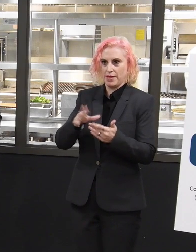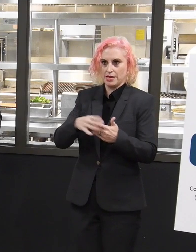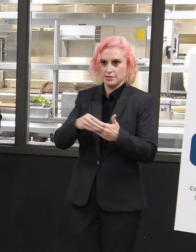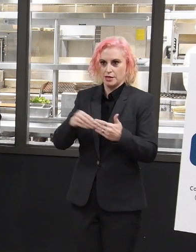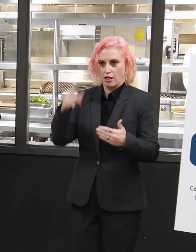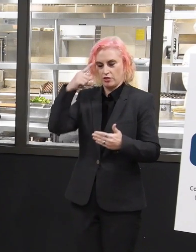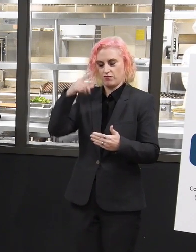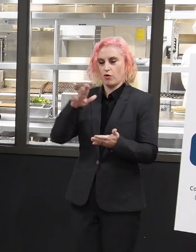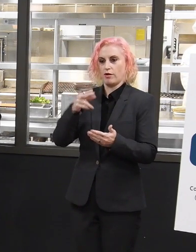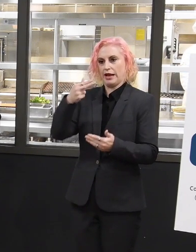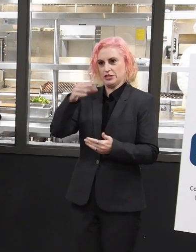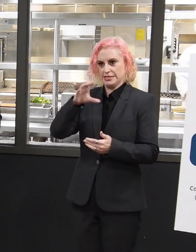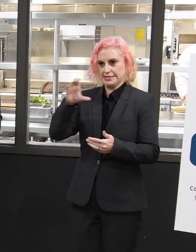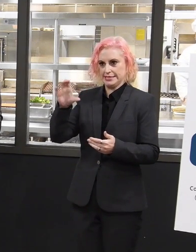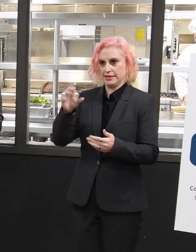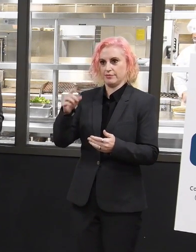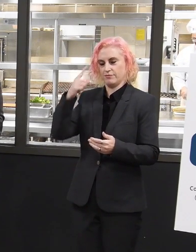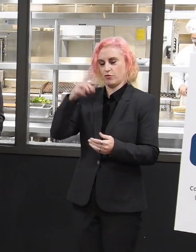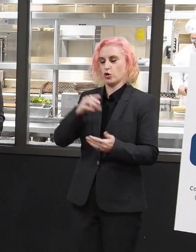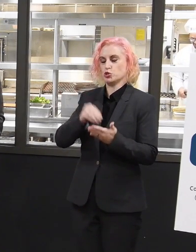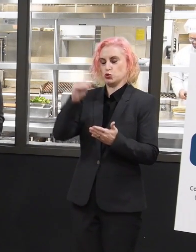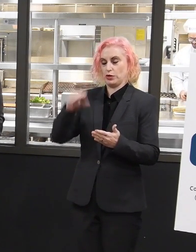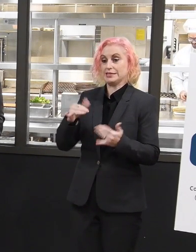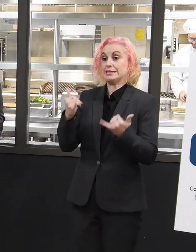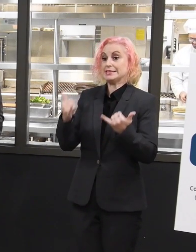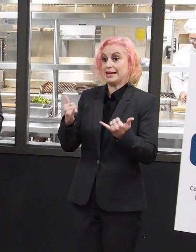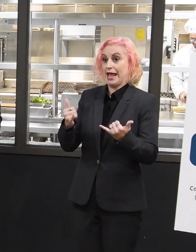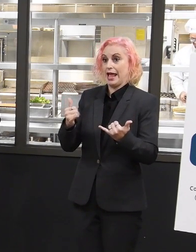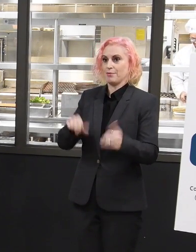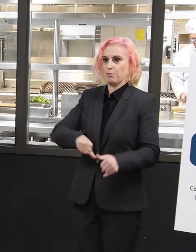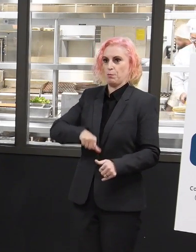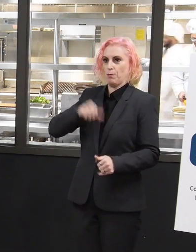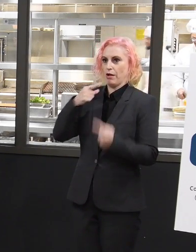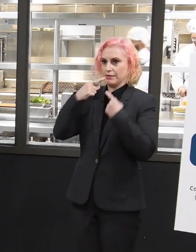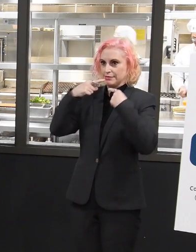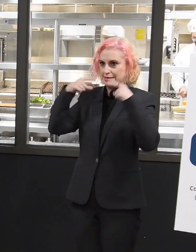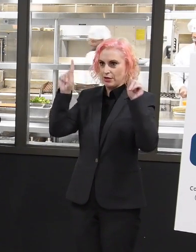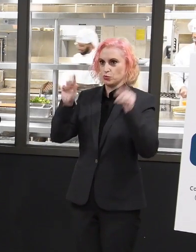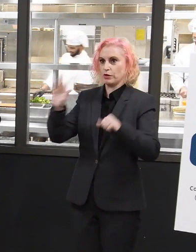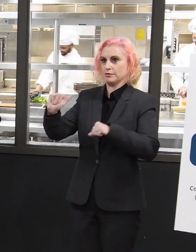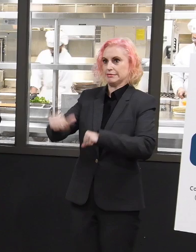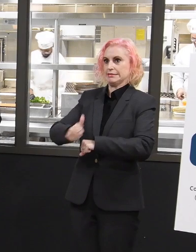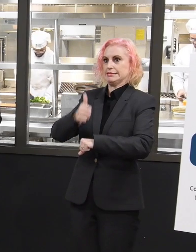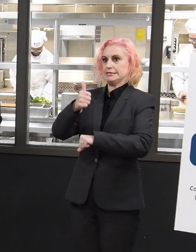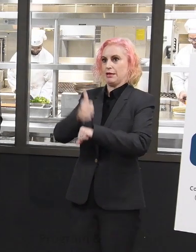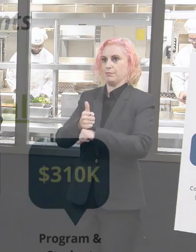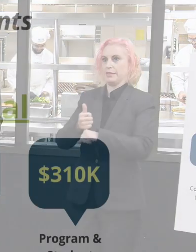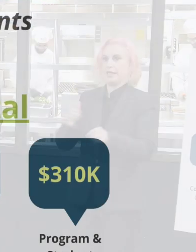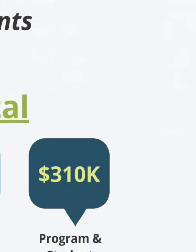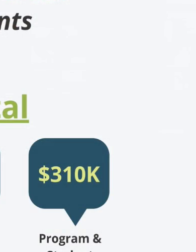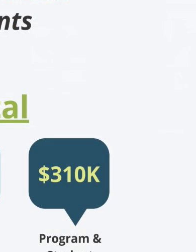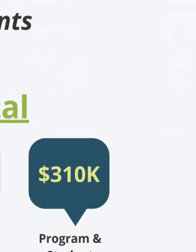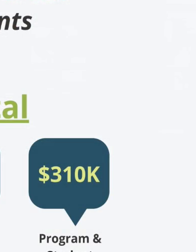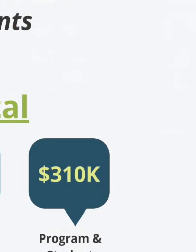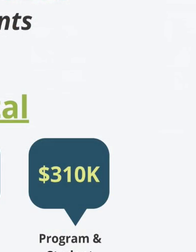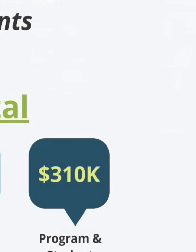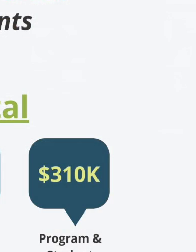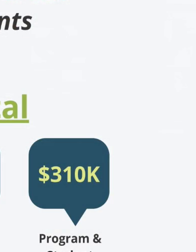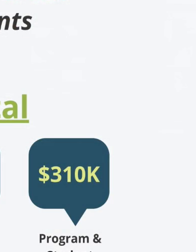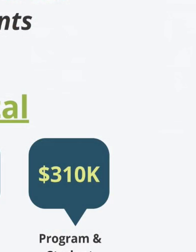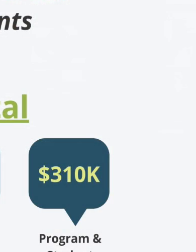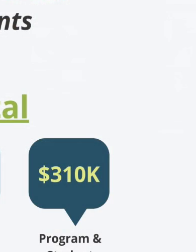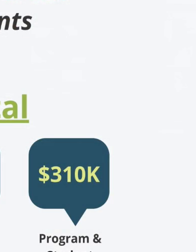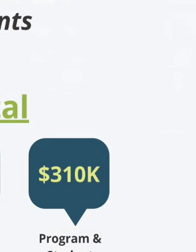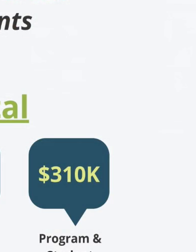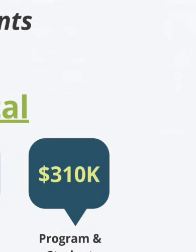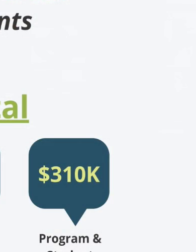students. And today, I'm proud to announce that we are establishing the Complete for Success Scholarship